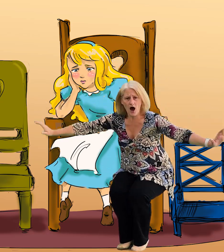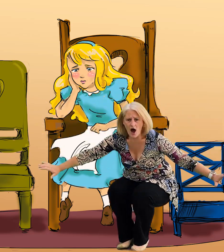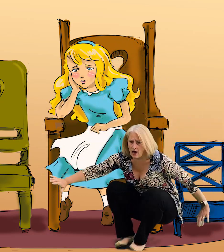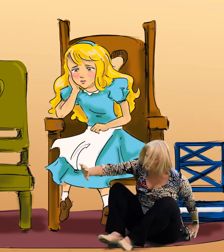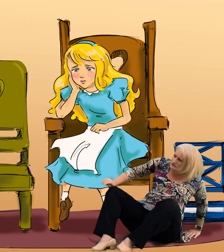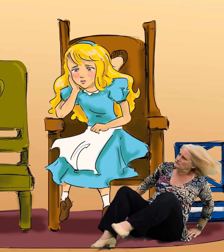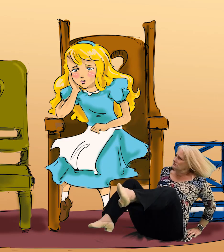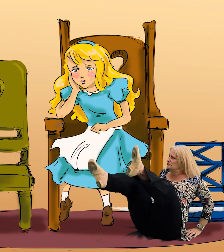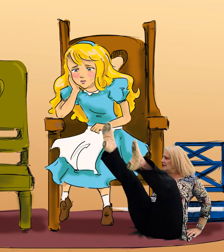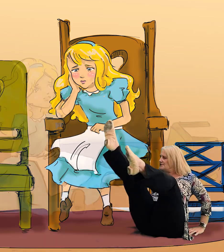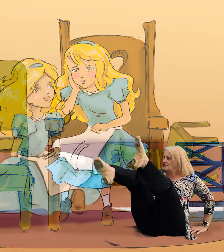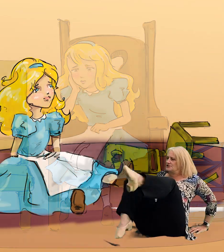crash.